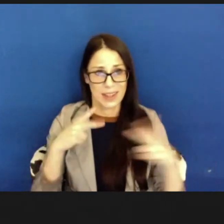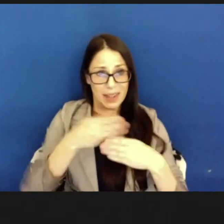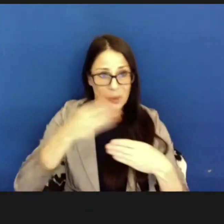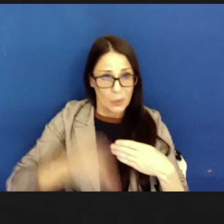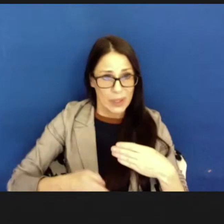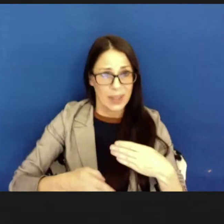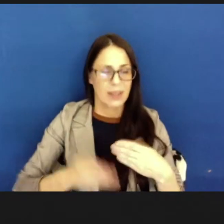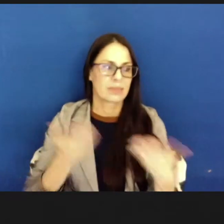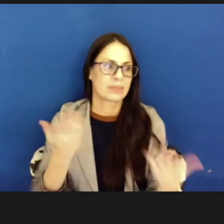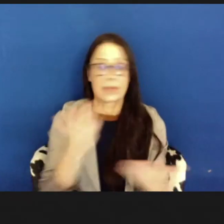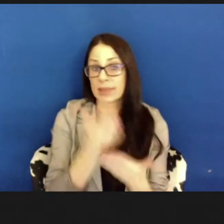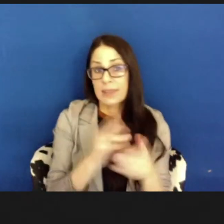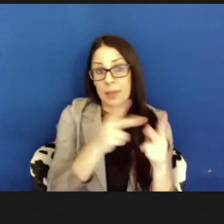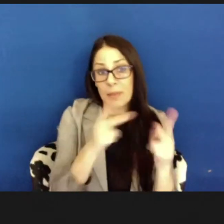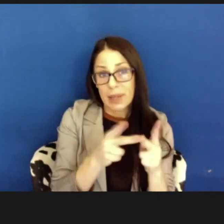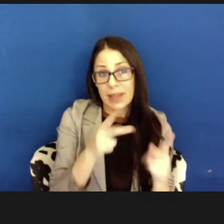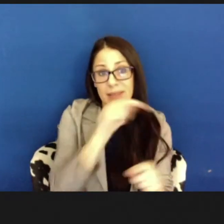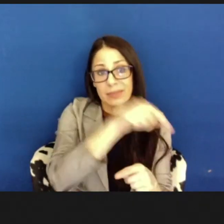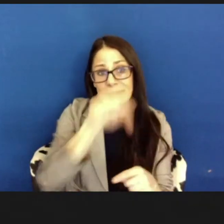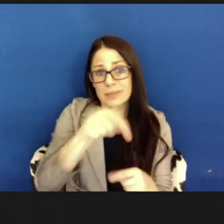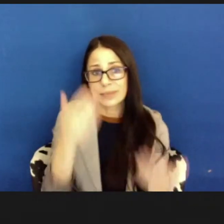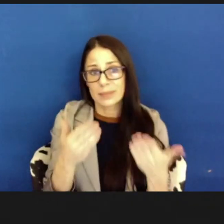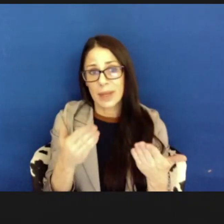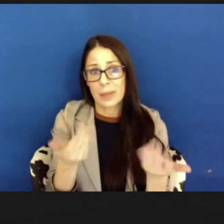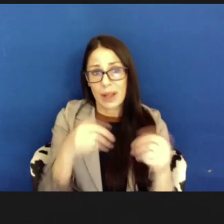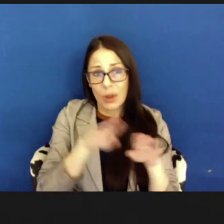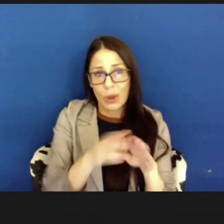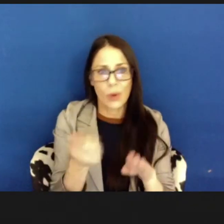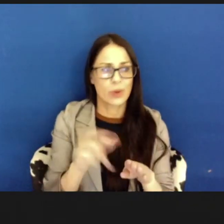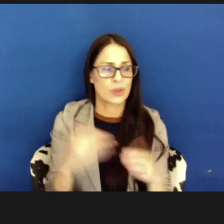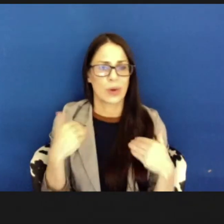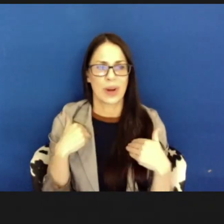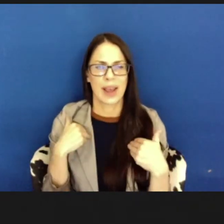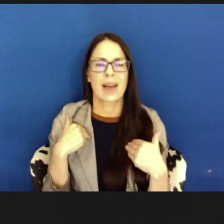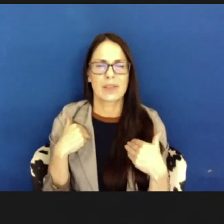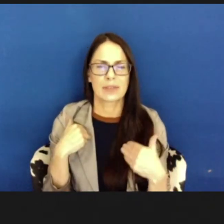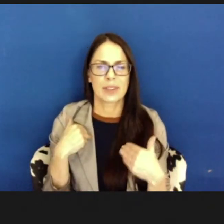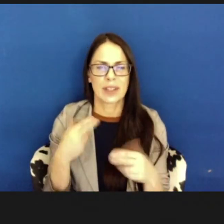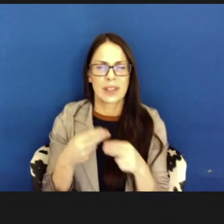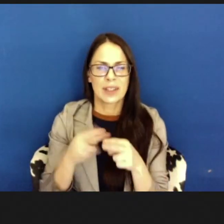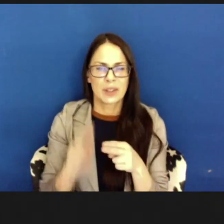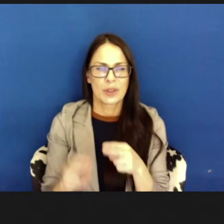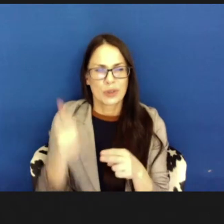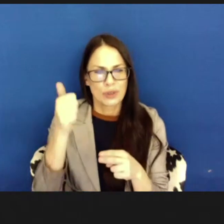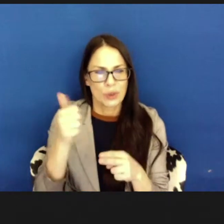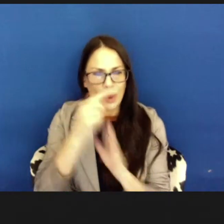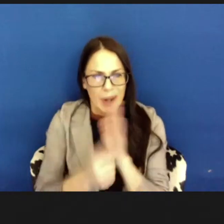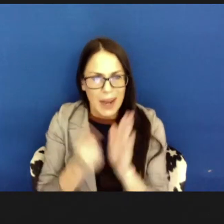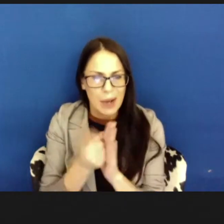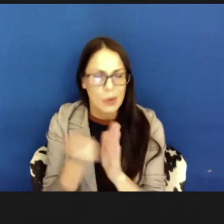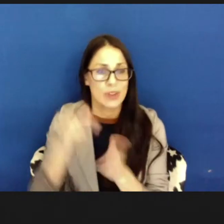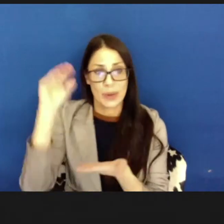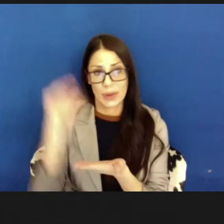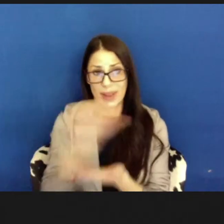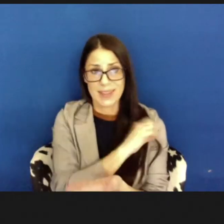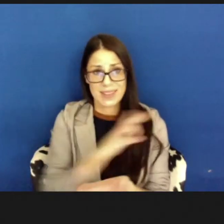be closed or some locations might have shorter hours, some staffing limitations as well.